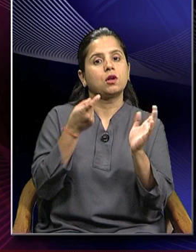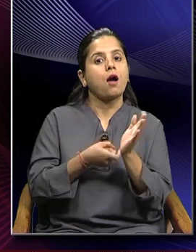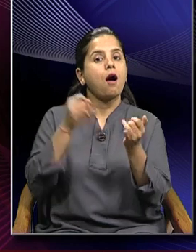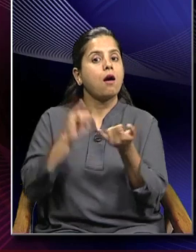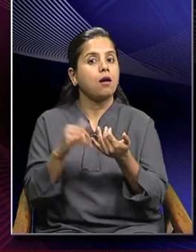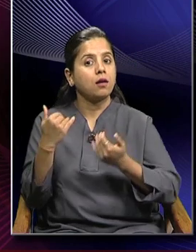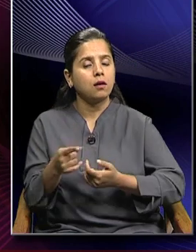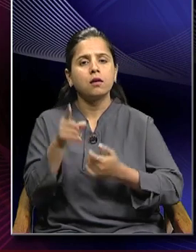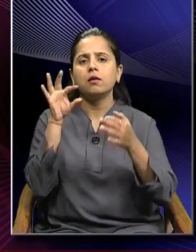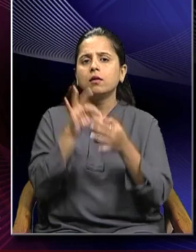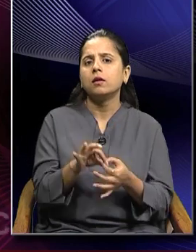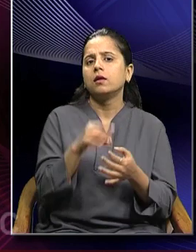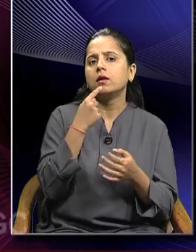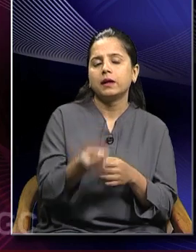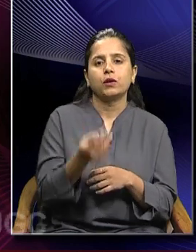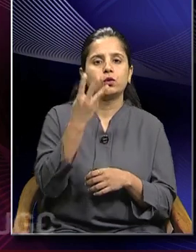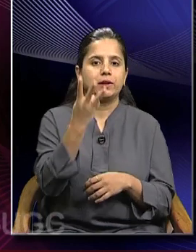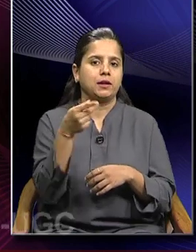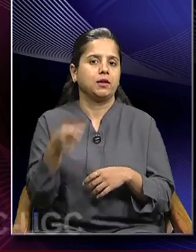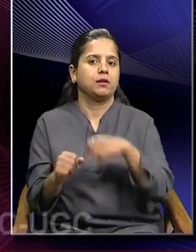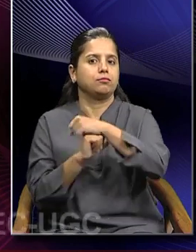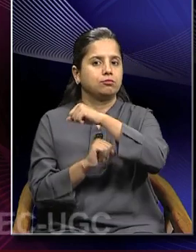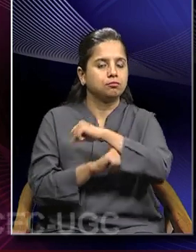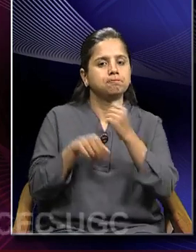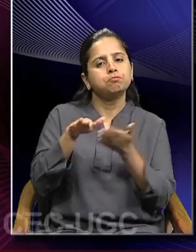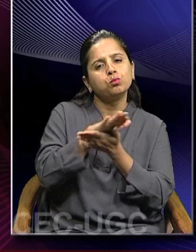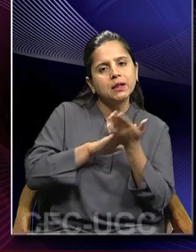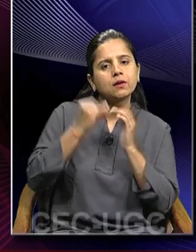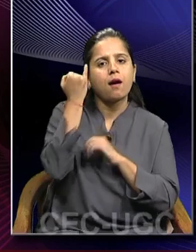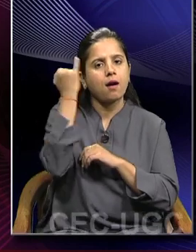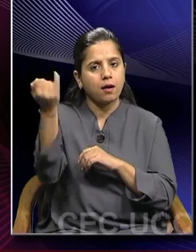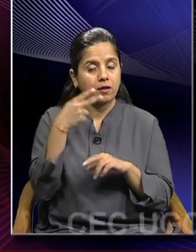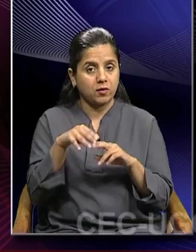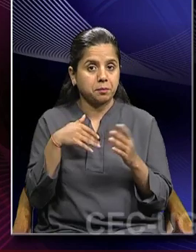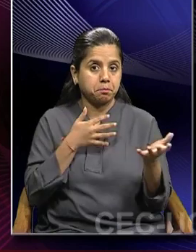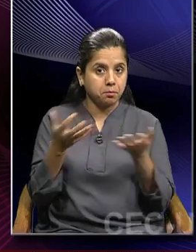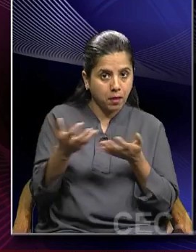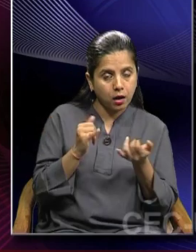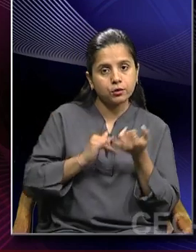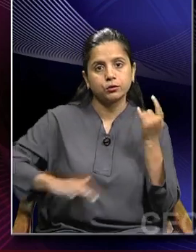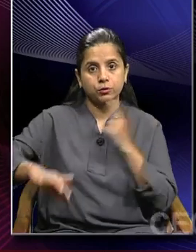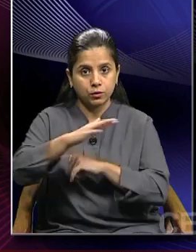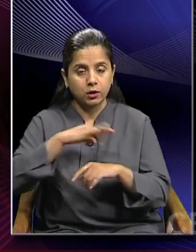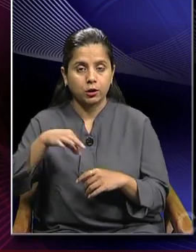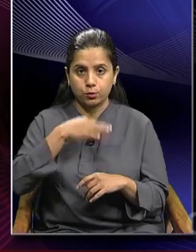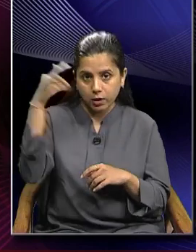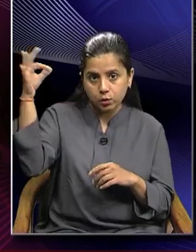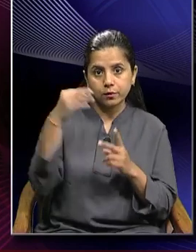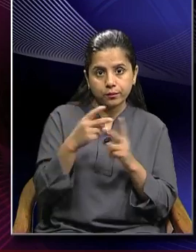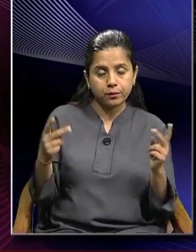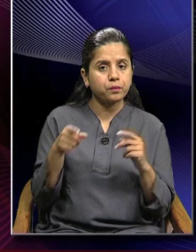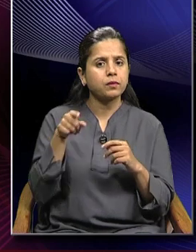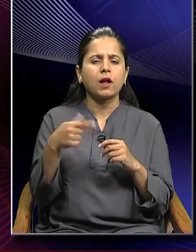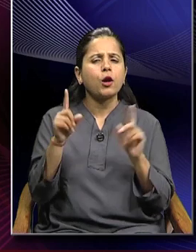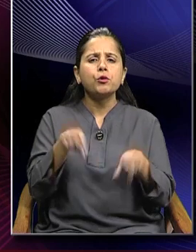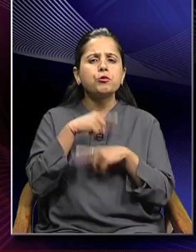actually corresponds to three fundamental or basic ideas. If I say market, society and spirituality, that would not